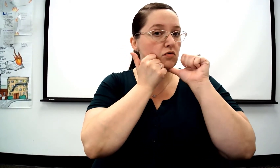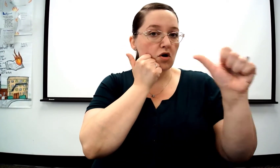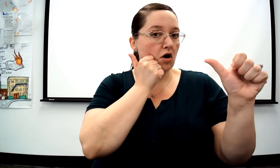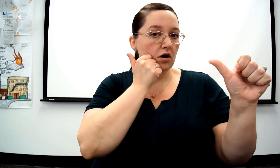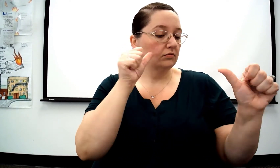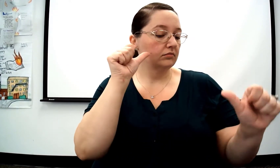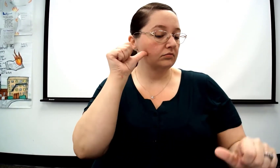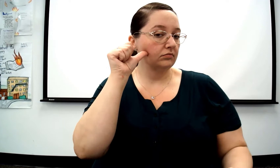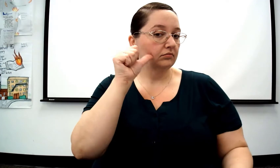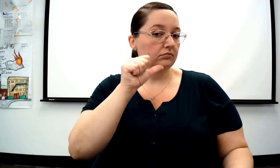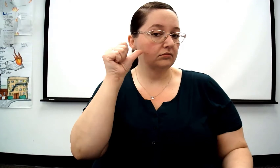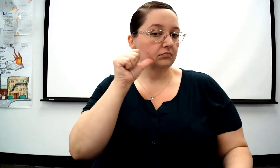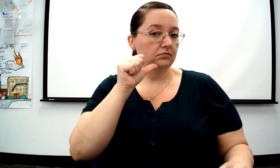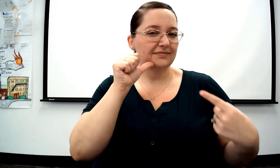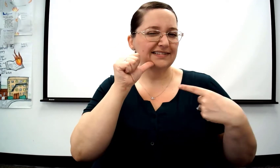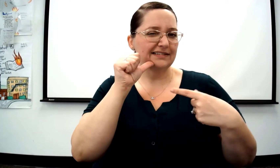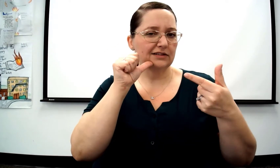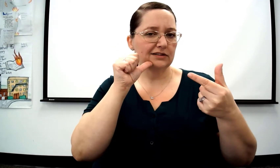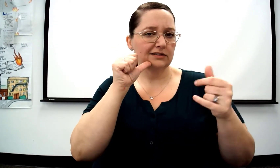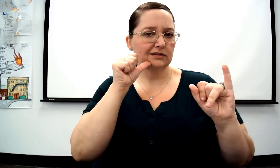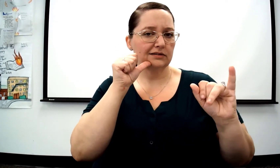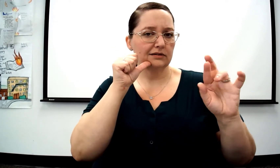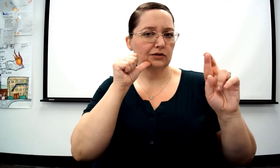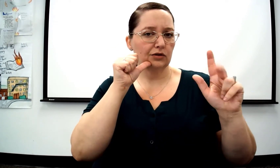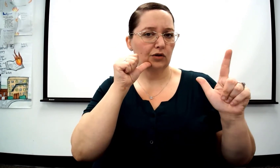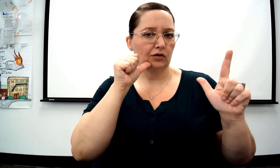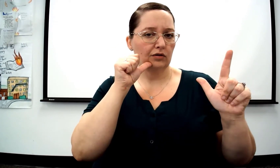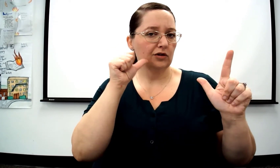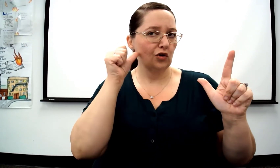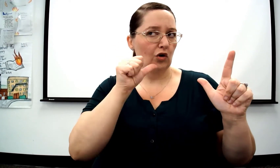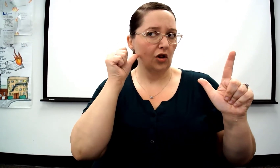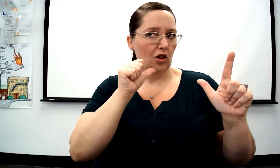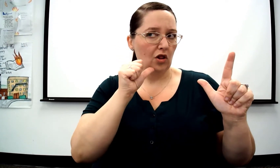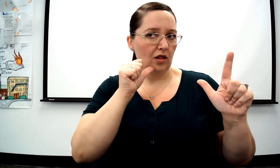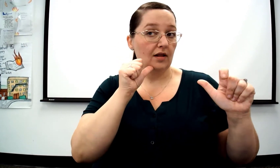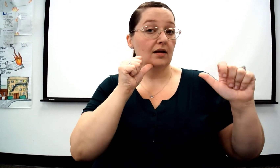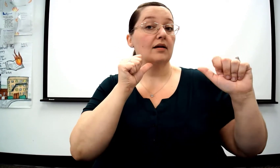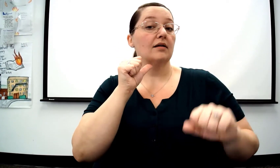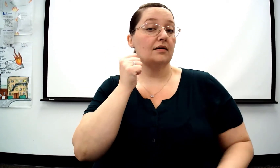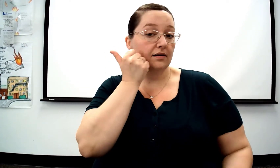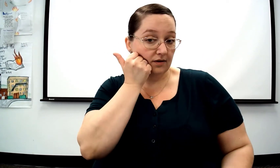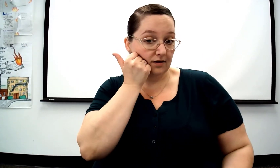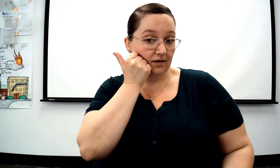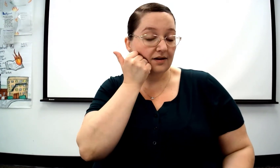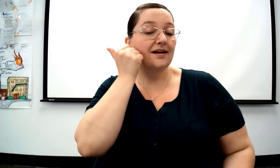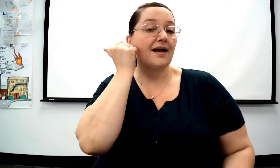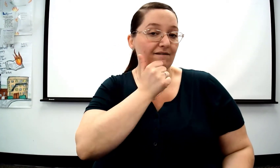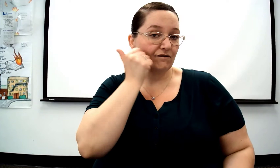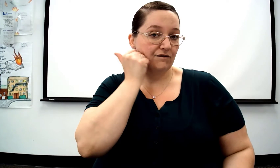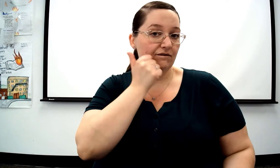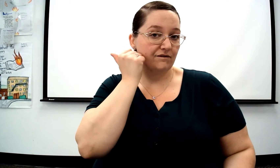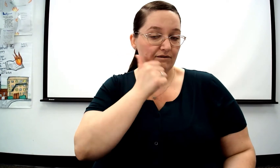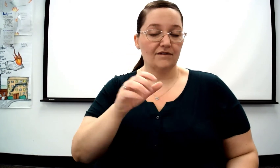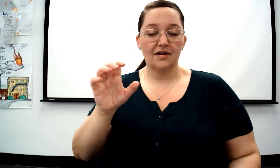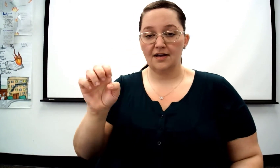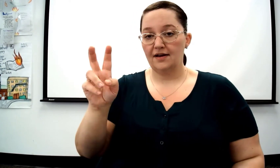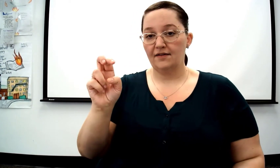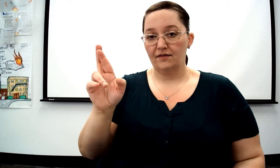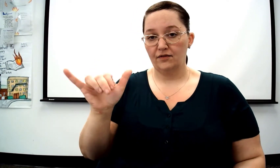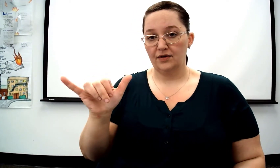brush your knuckles of an open A on your jaw, not your thumb. Remember, that thumb is for girl. If you brush your knuckles, that means every